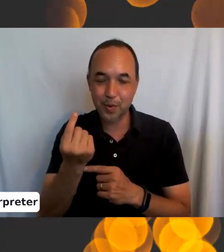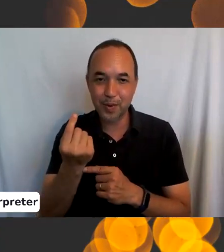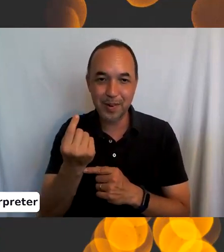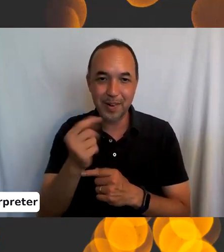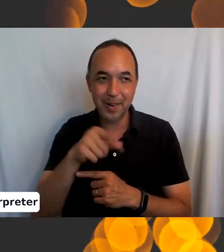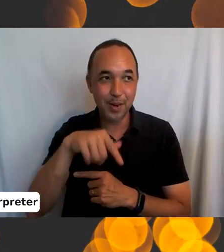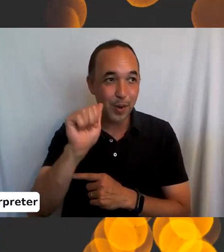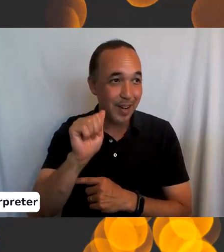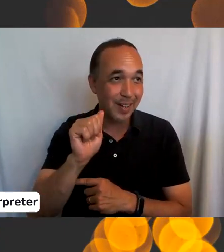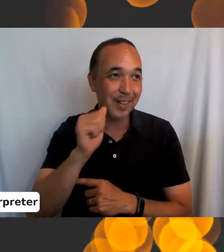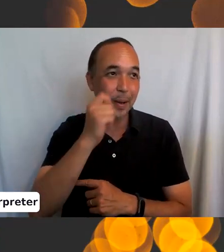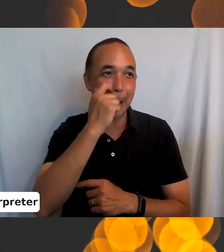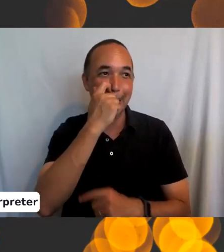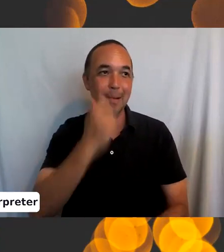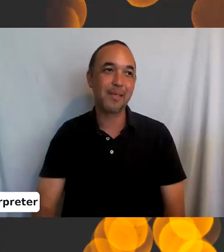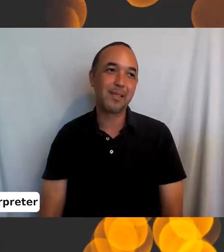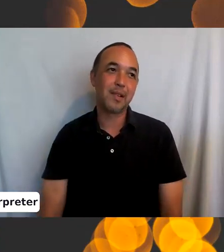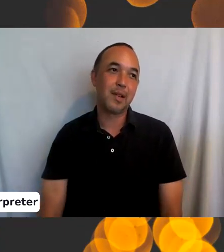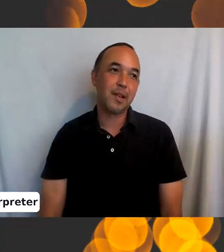see. Oh,